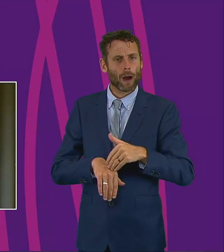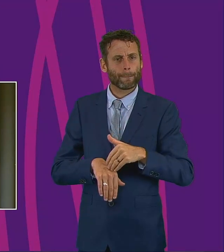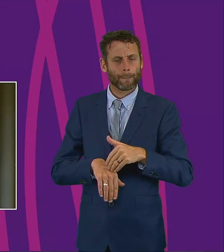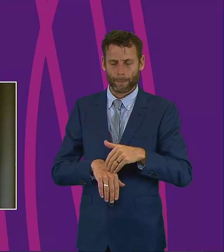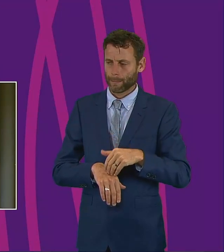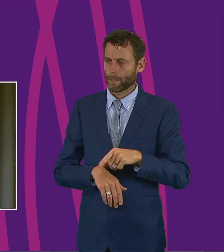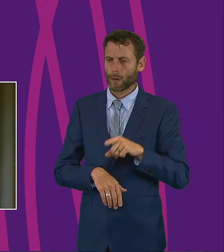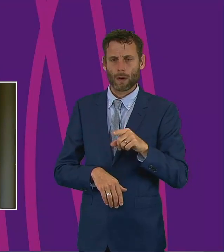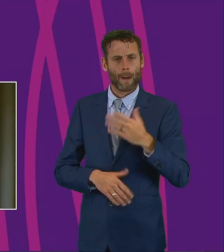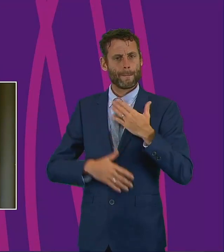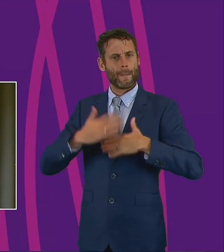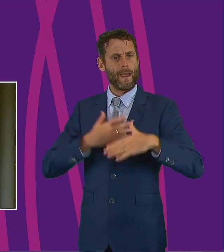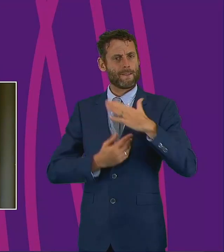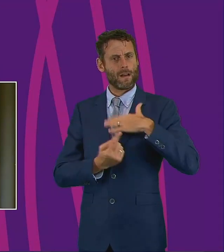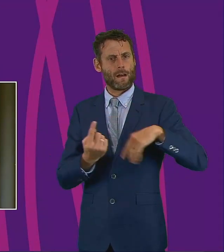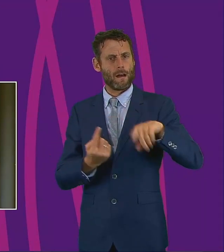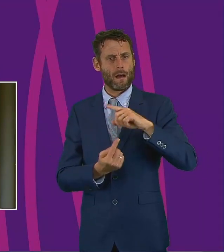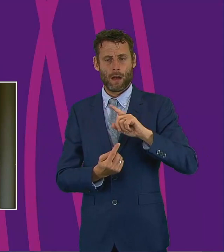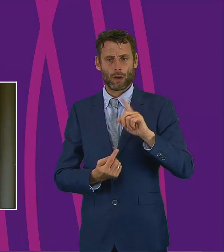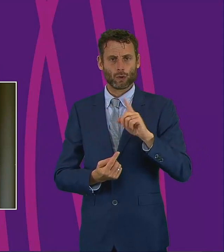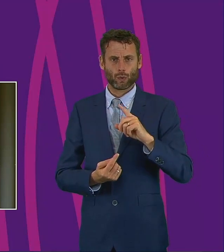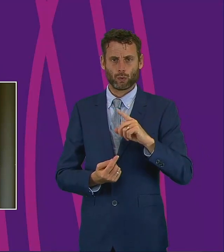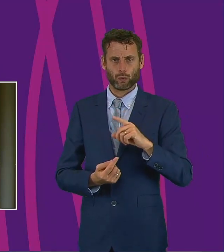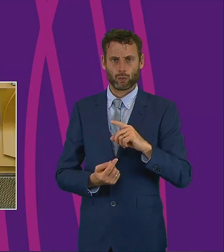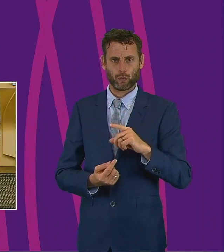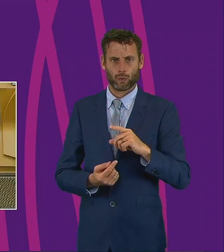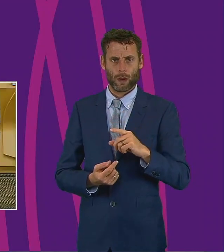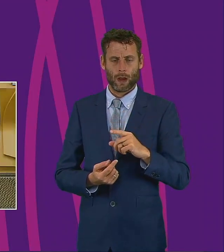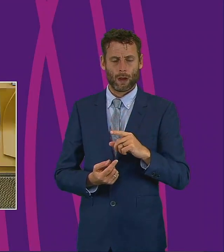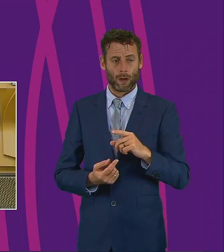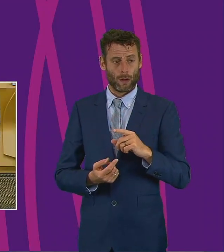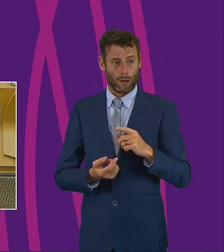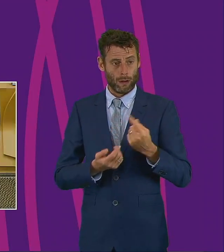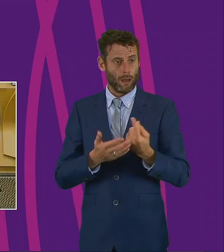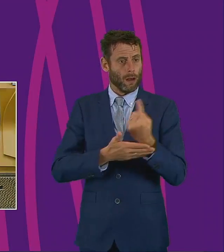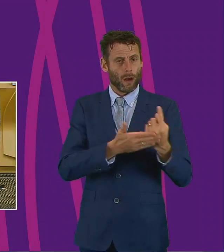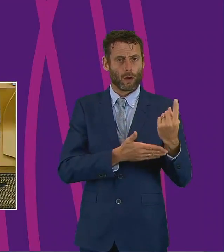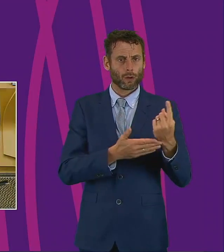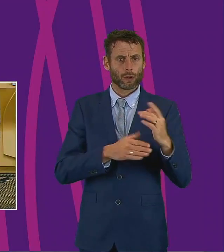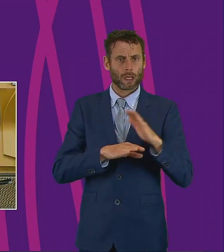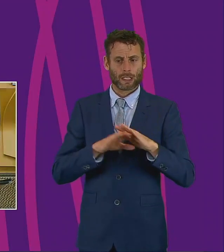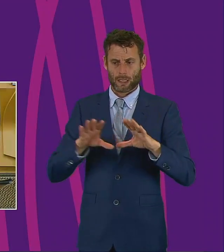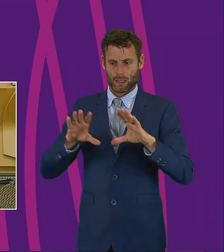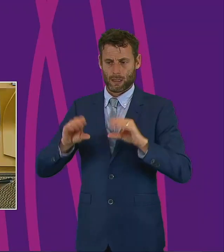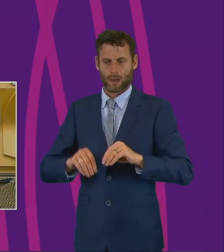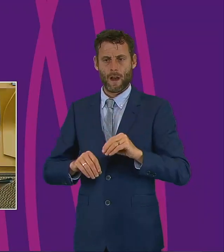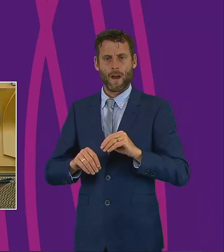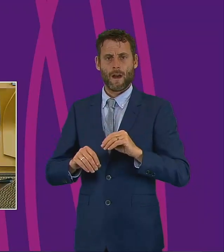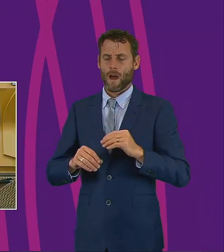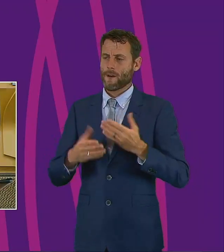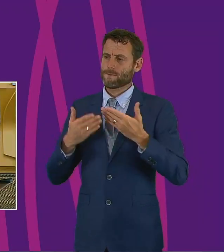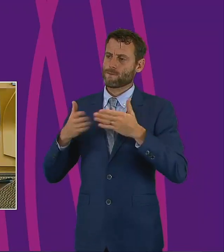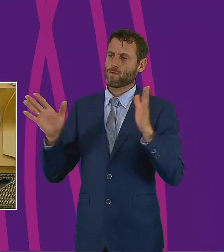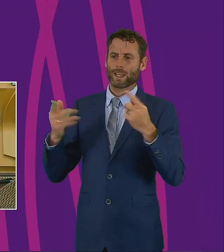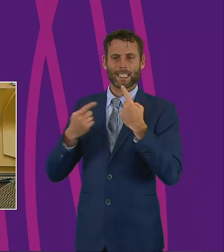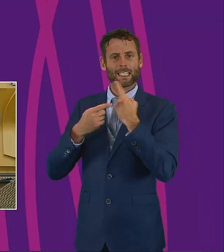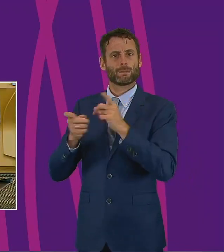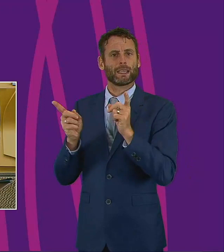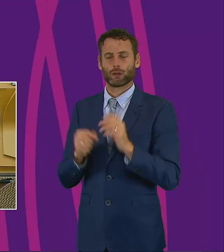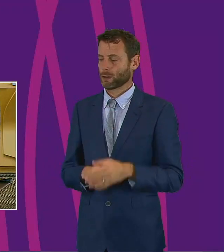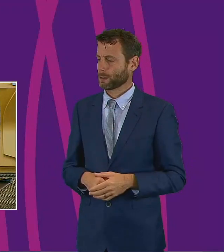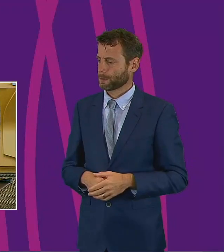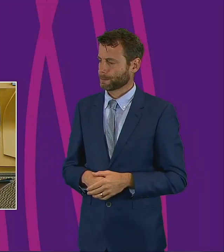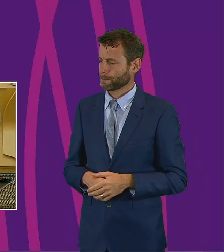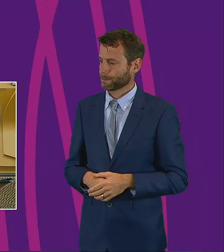Bill Scotland is an attack on free speech? First Minister. Well, I think we've just heard an illustration of why it's